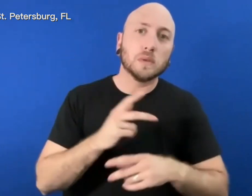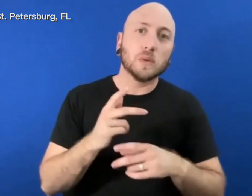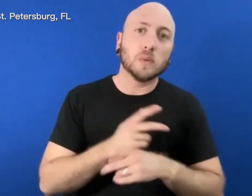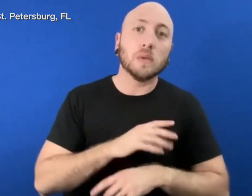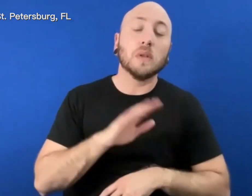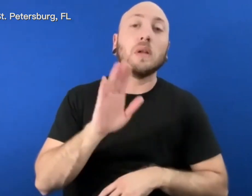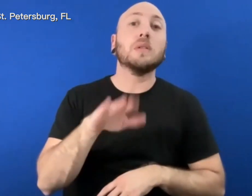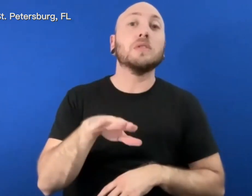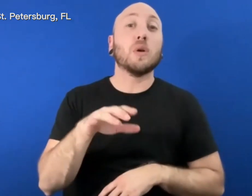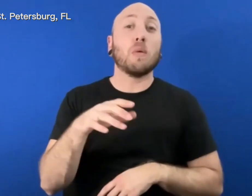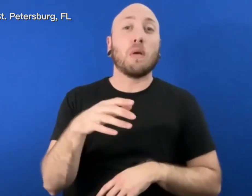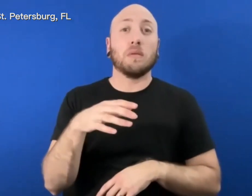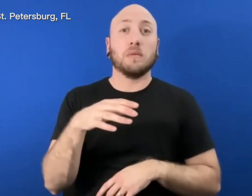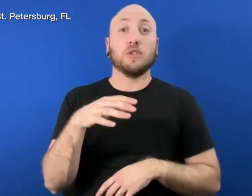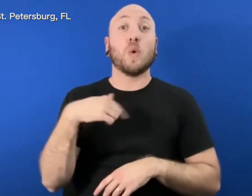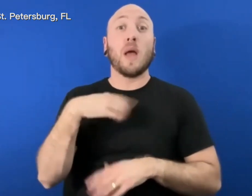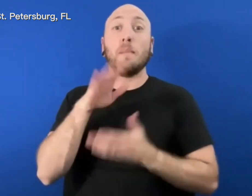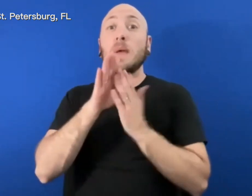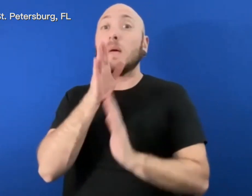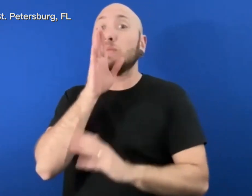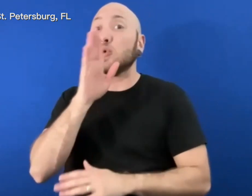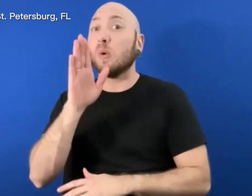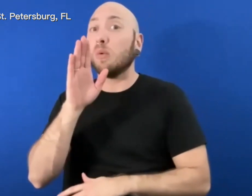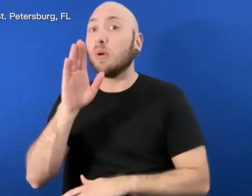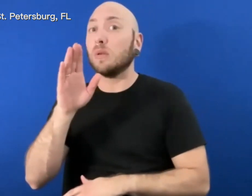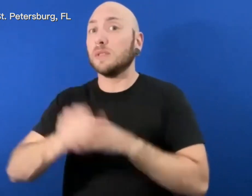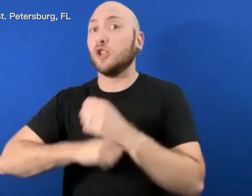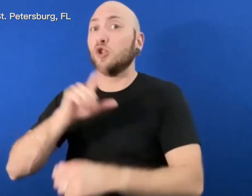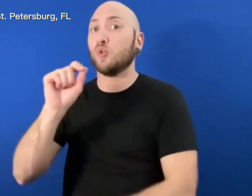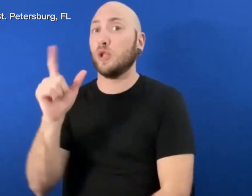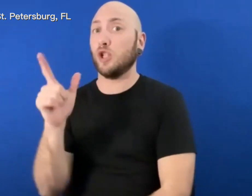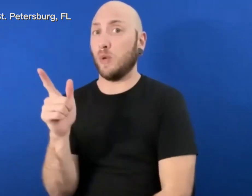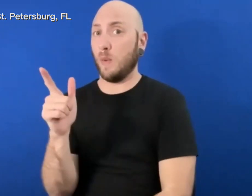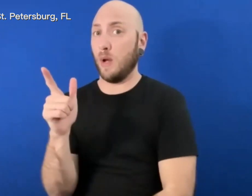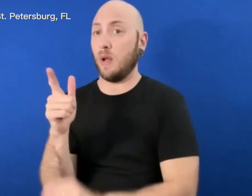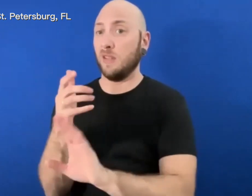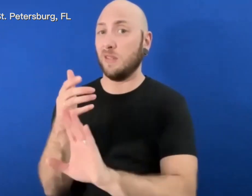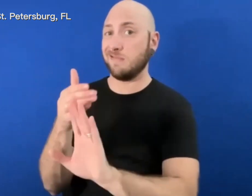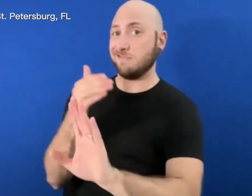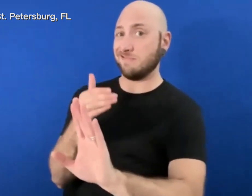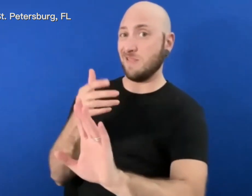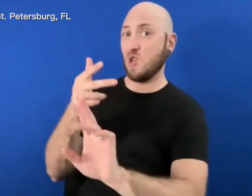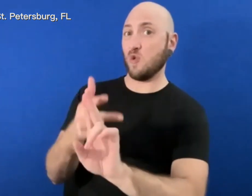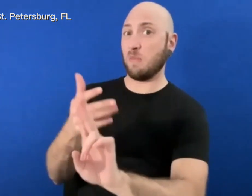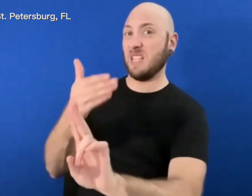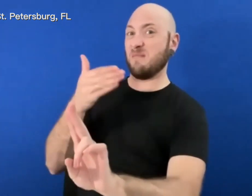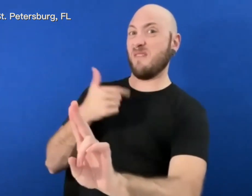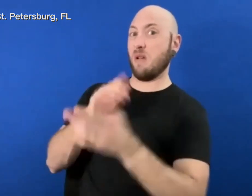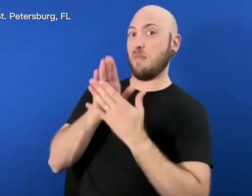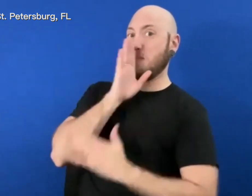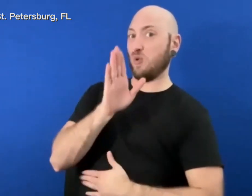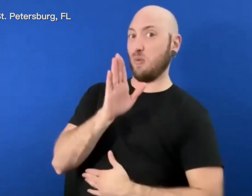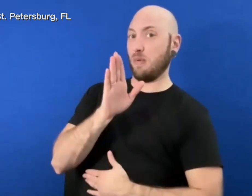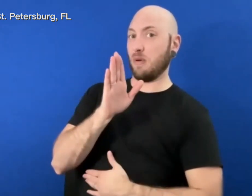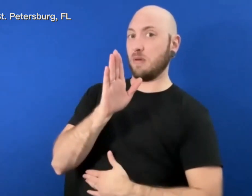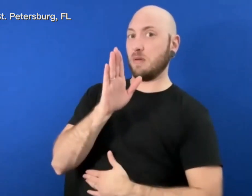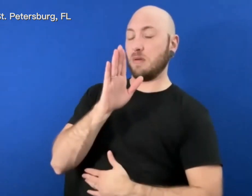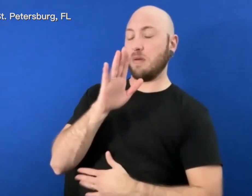got sober in 2021, the last 3 months before I got sober, it's like complete blackout. I really don't